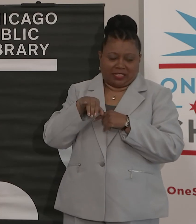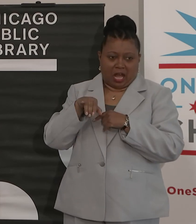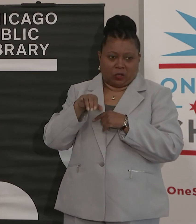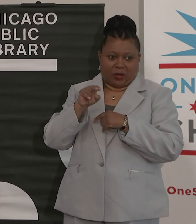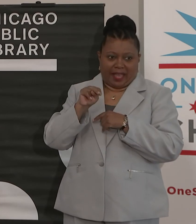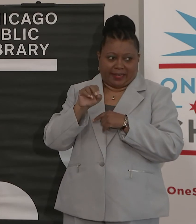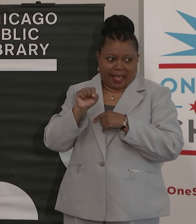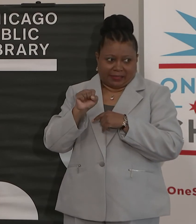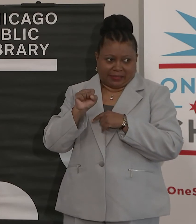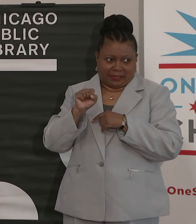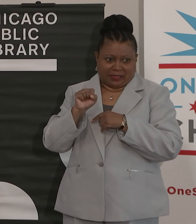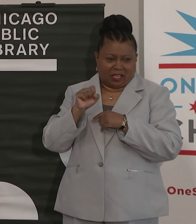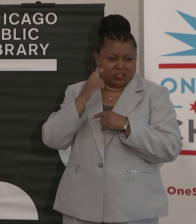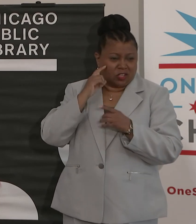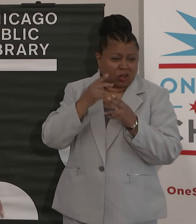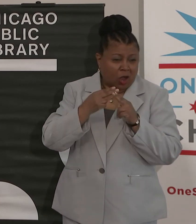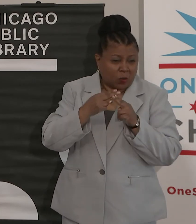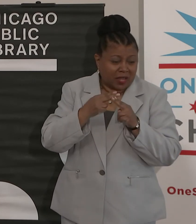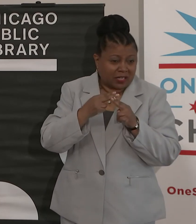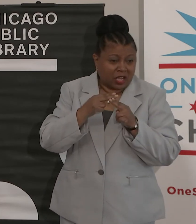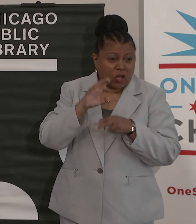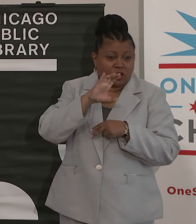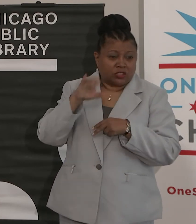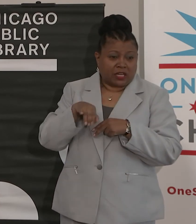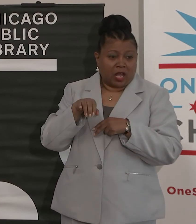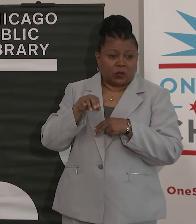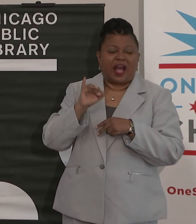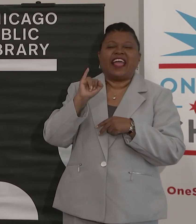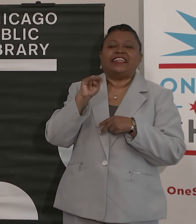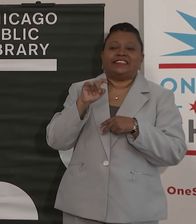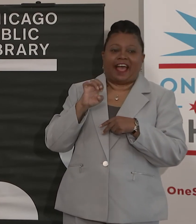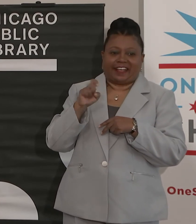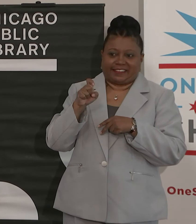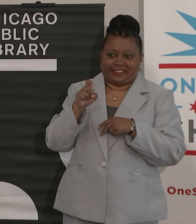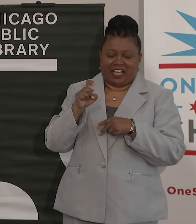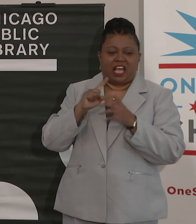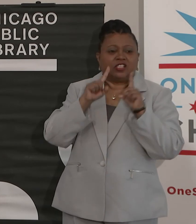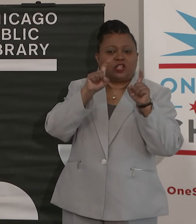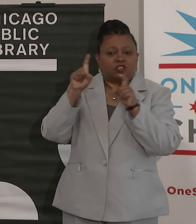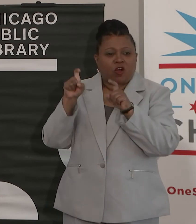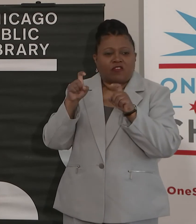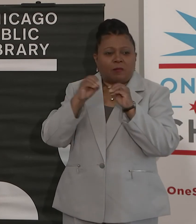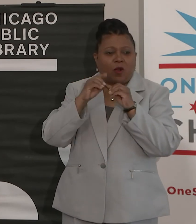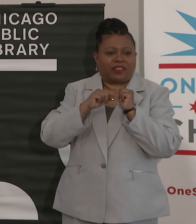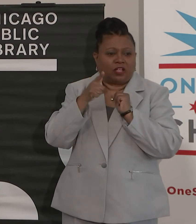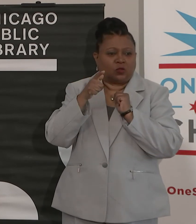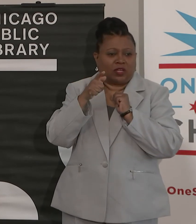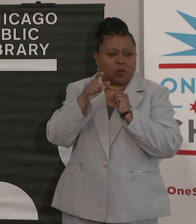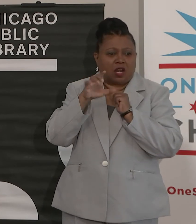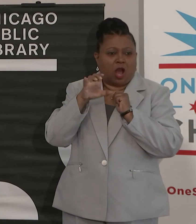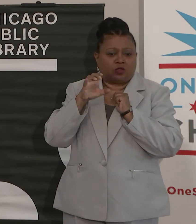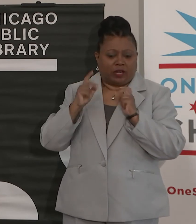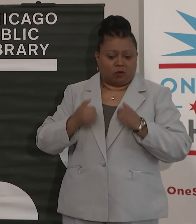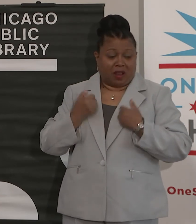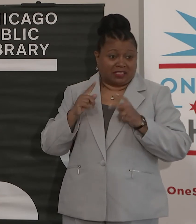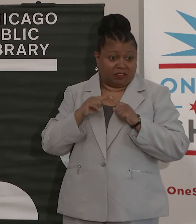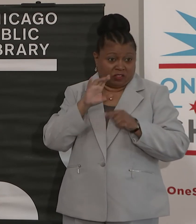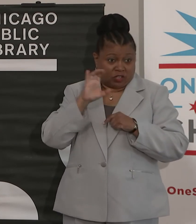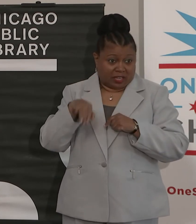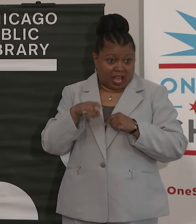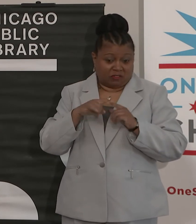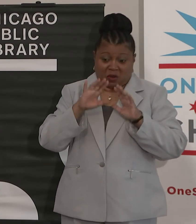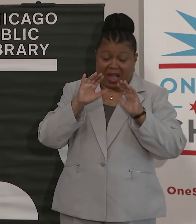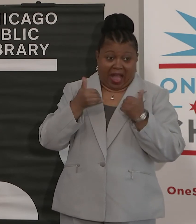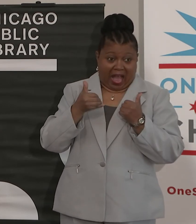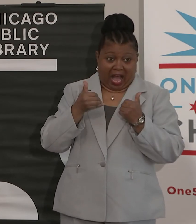Index. And one of the things, I'm sorry? it's called the Chicago Index, and it's a survey of more than 2,100 residents of Chicago for